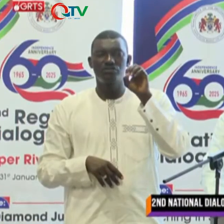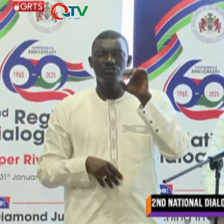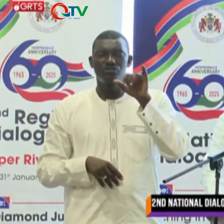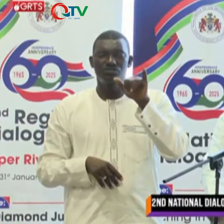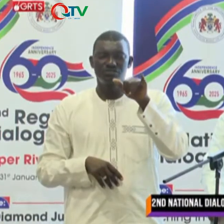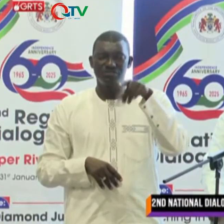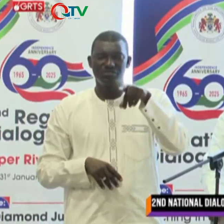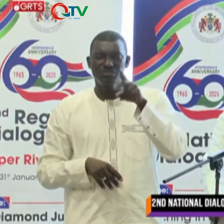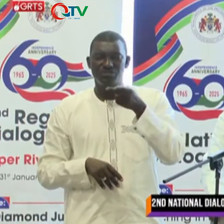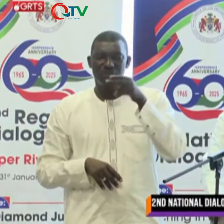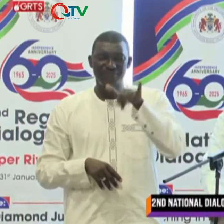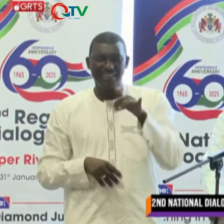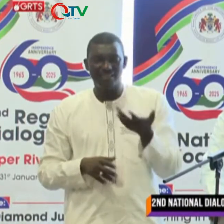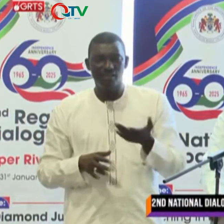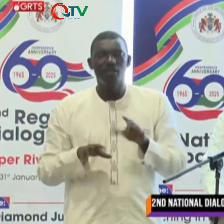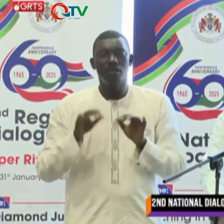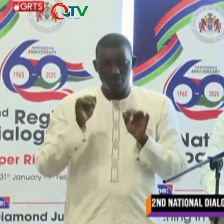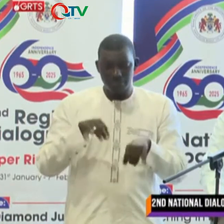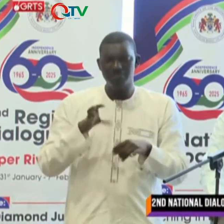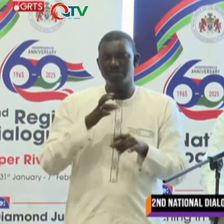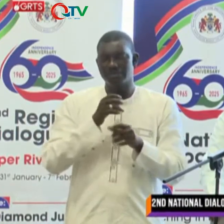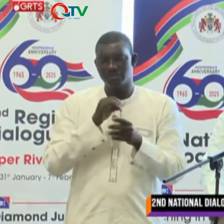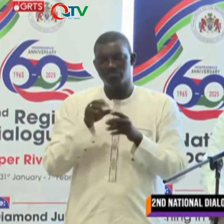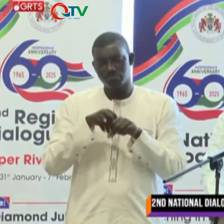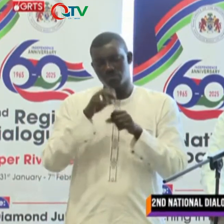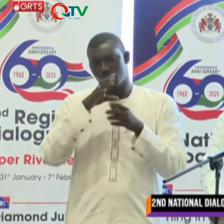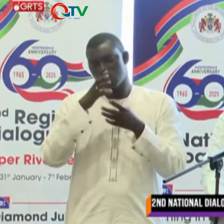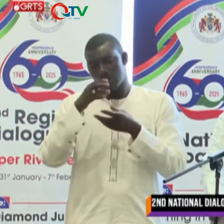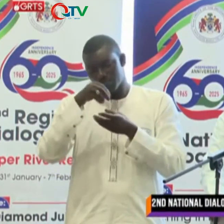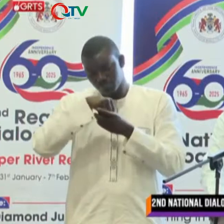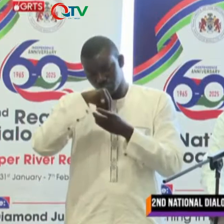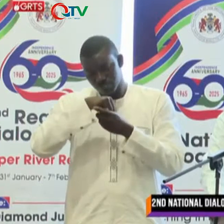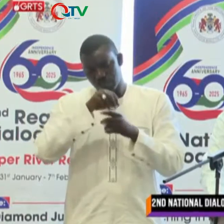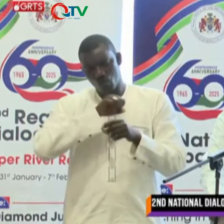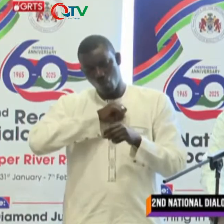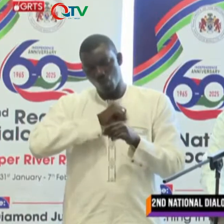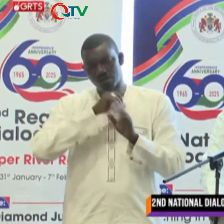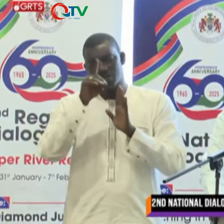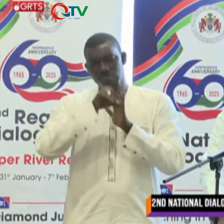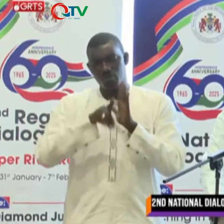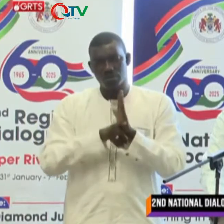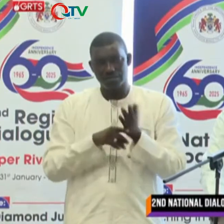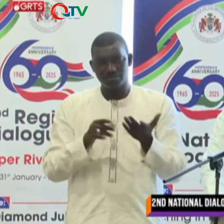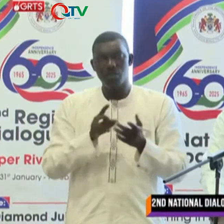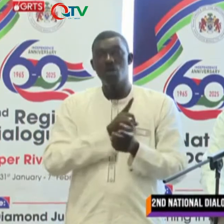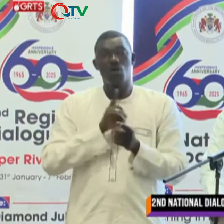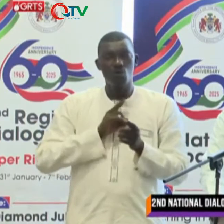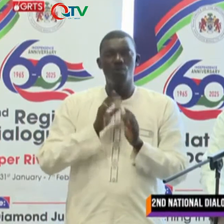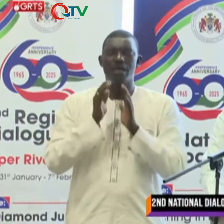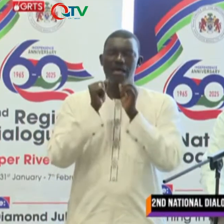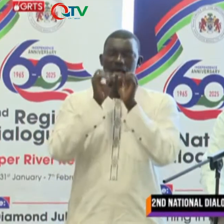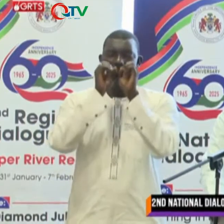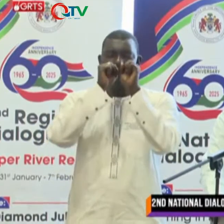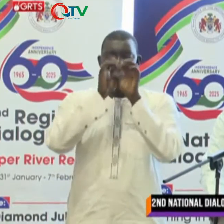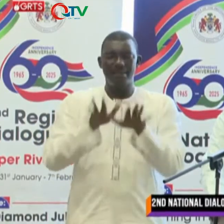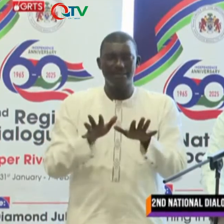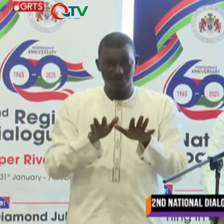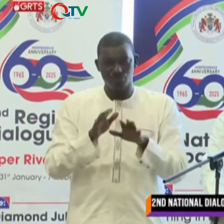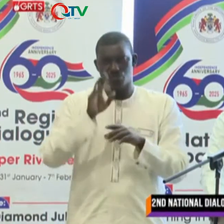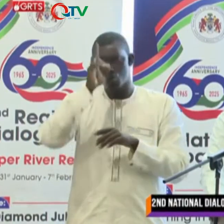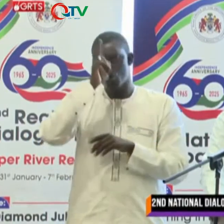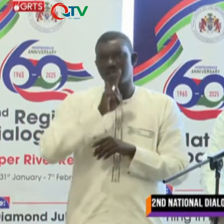moderate, harmonize, and accommodate on our programs. We are blessed with shared honorable